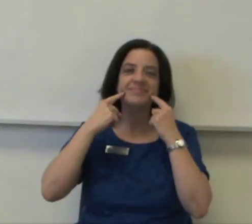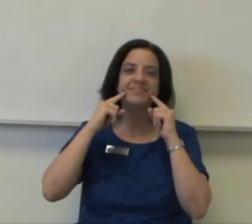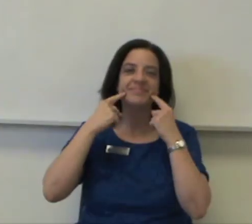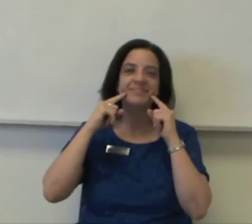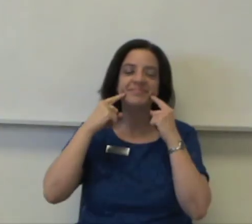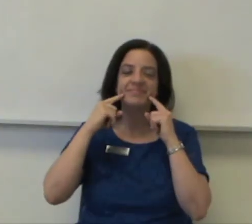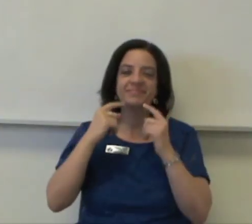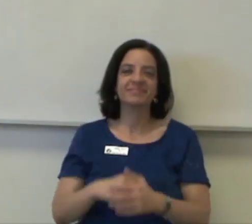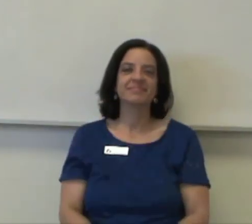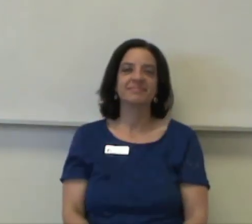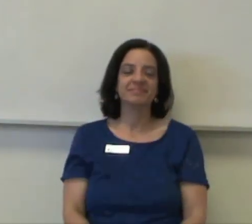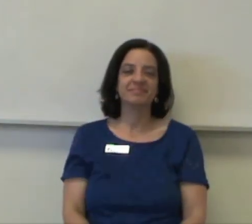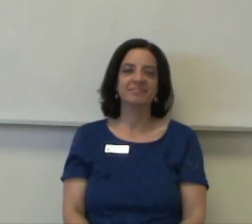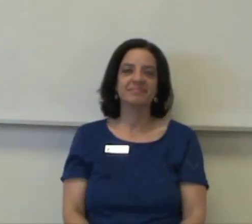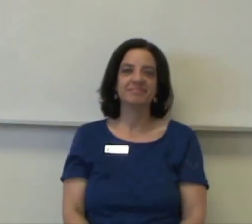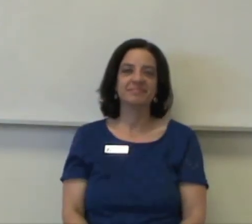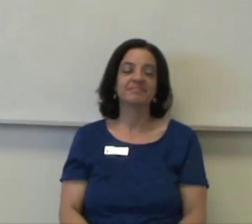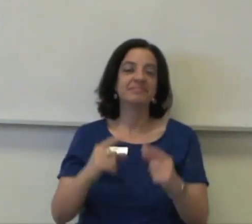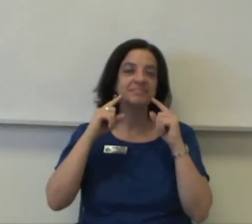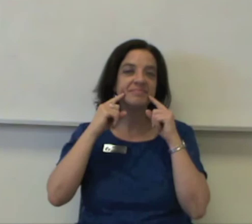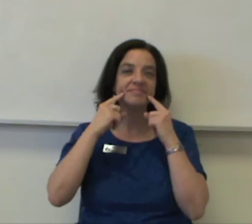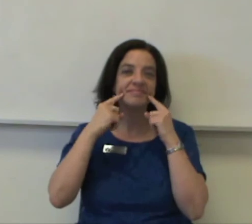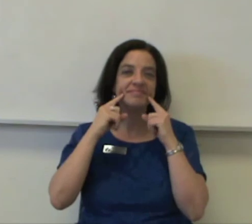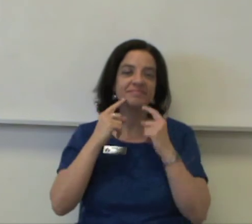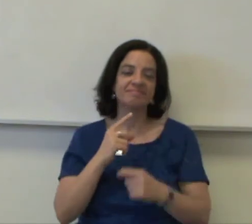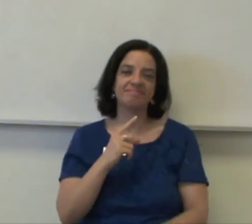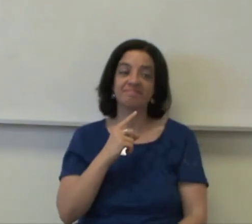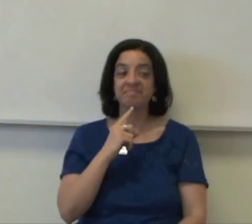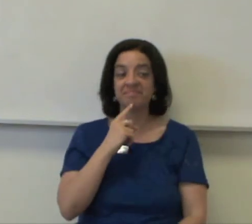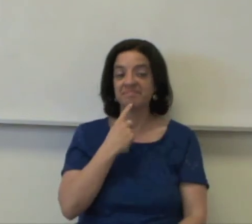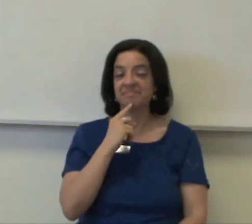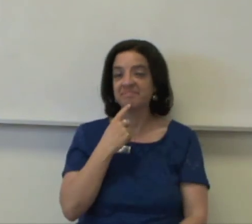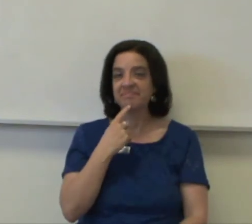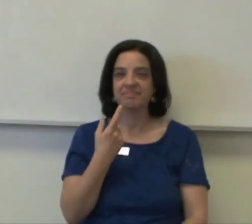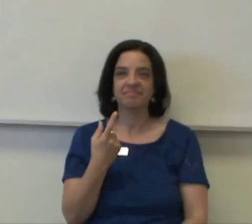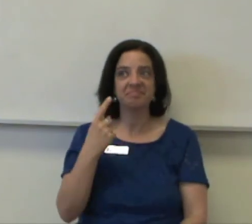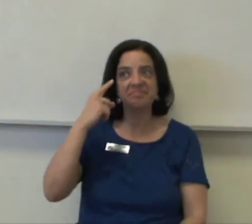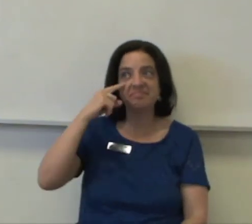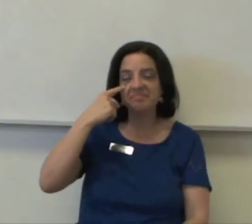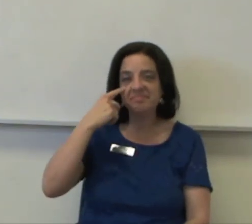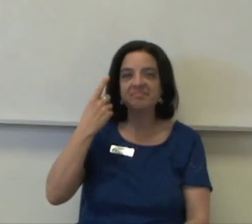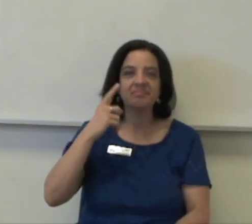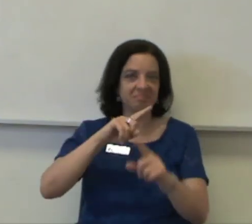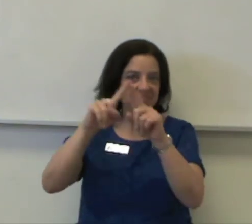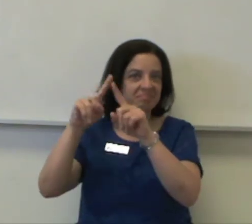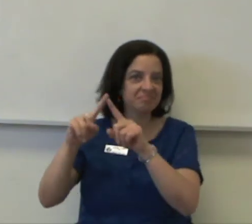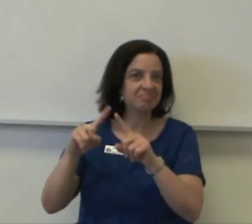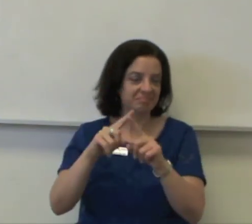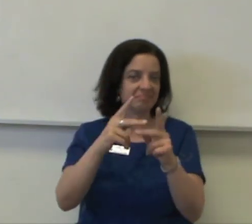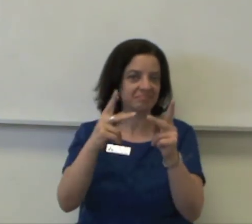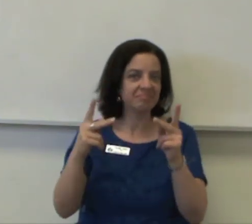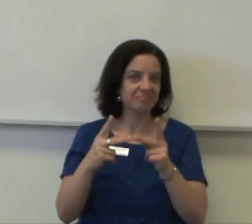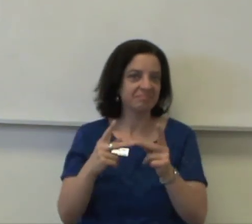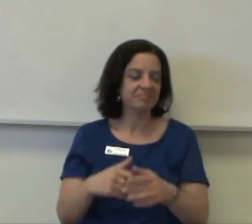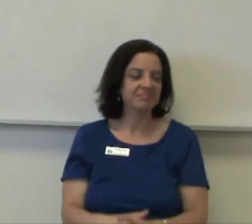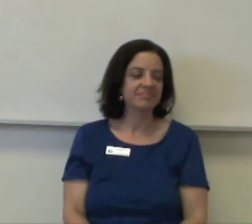These are also directional signs. Usually you have them in your cheeks. But you can also have them in your chin. In your eye. In different places.